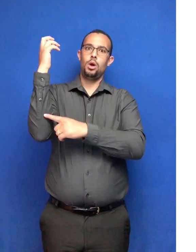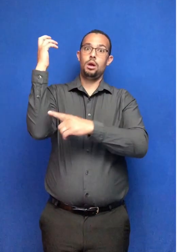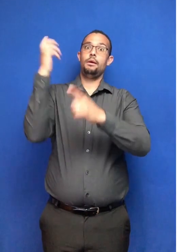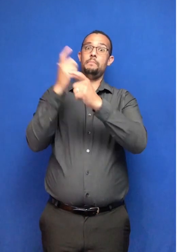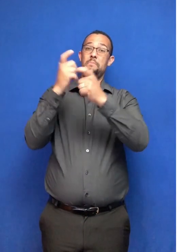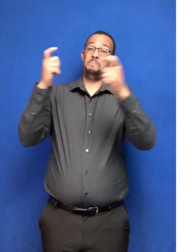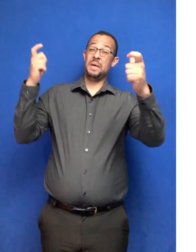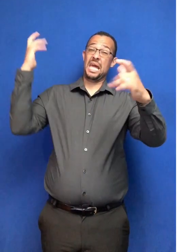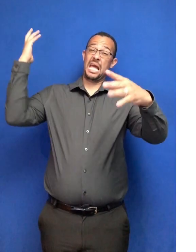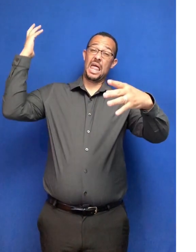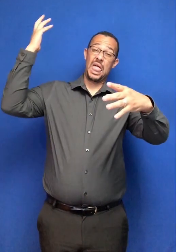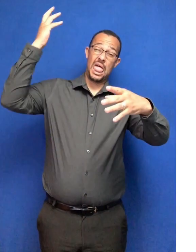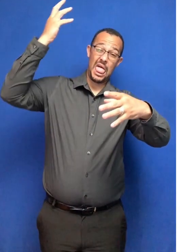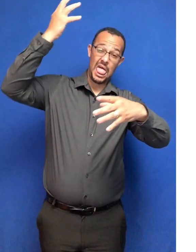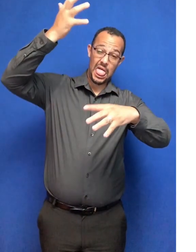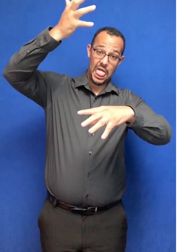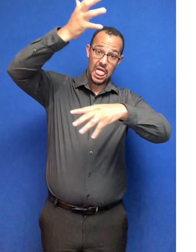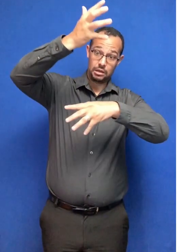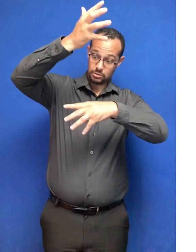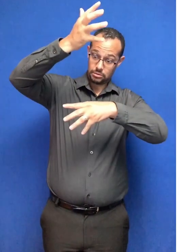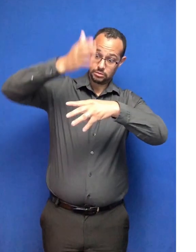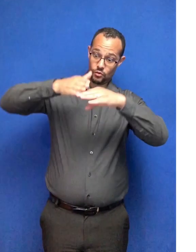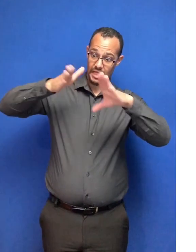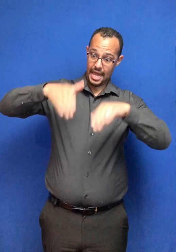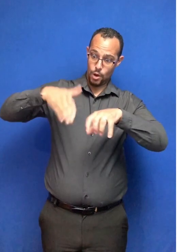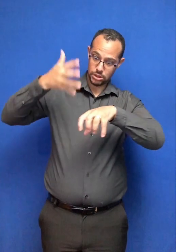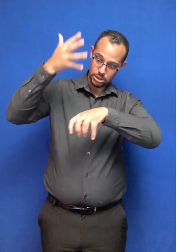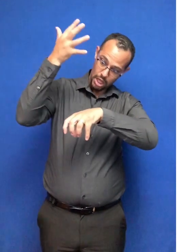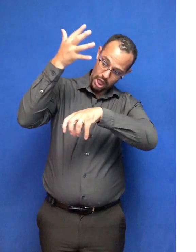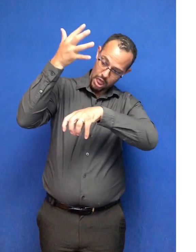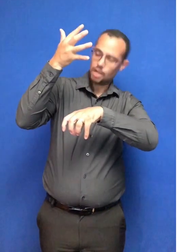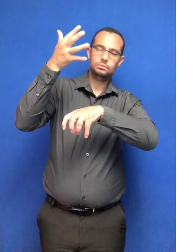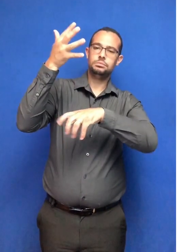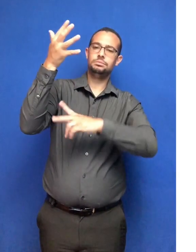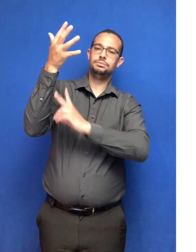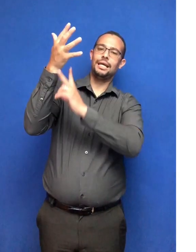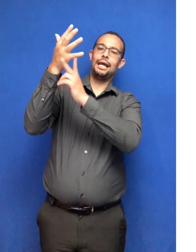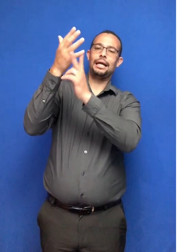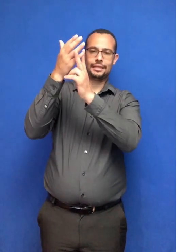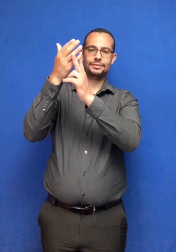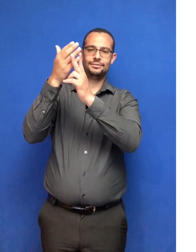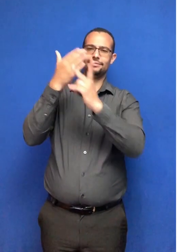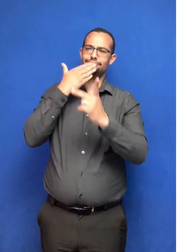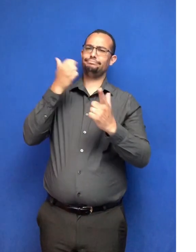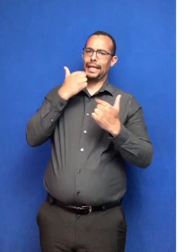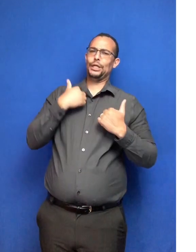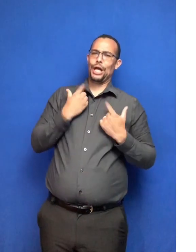those. It's better for you to do it first so the wind doesn't do it for you, because if the wind does